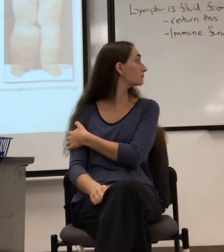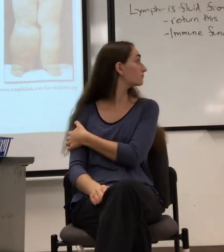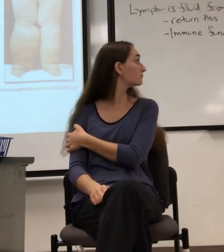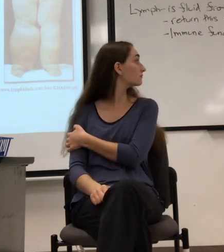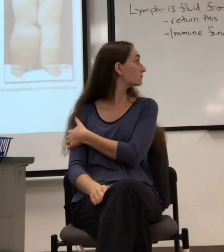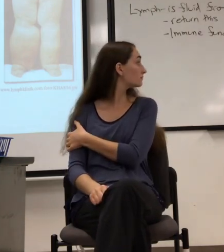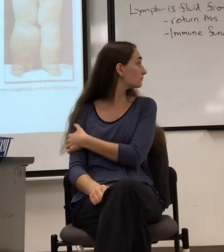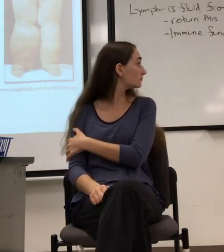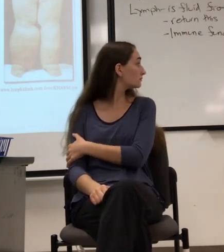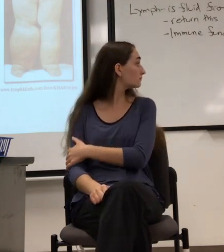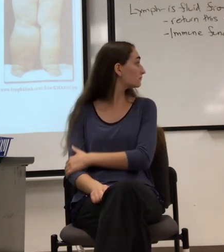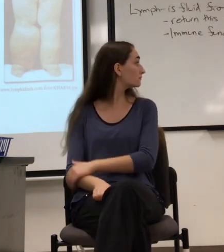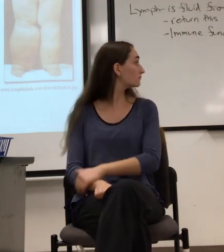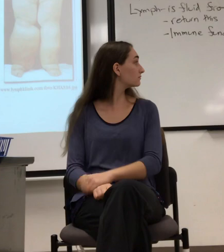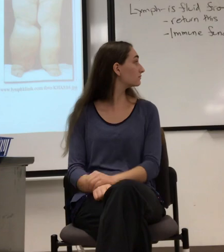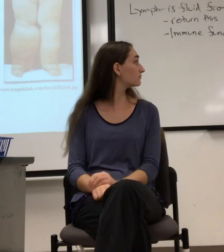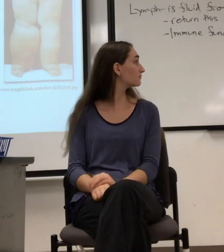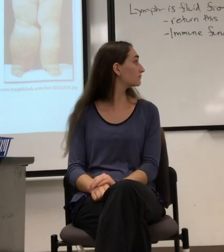lymphatic duct